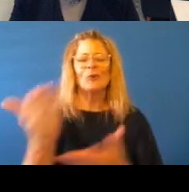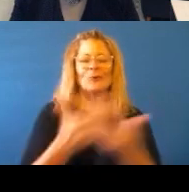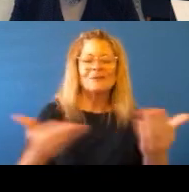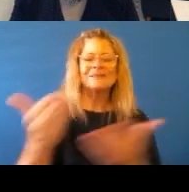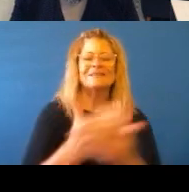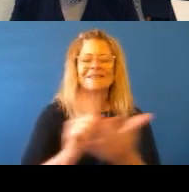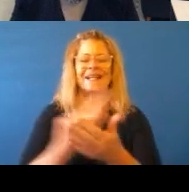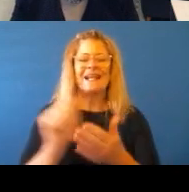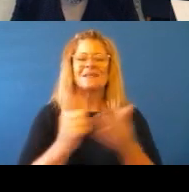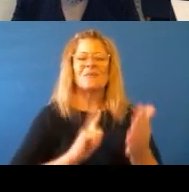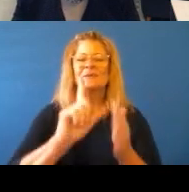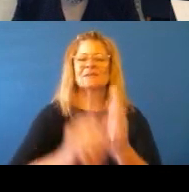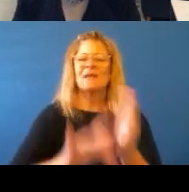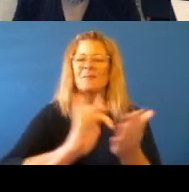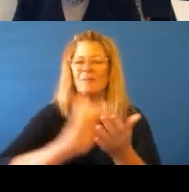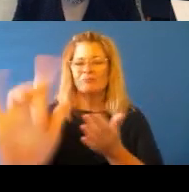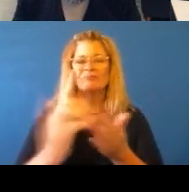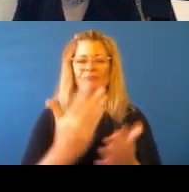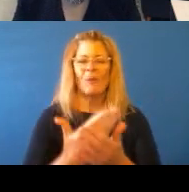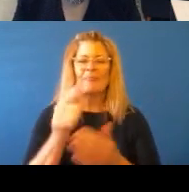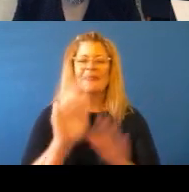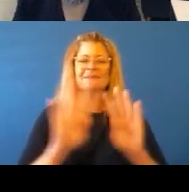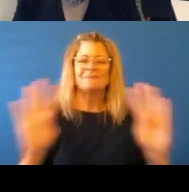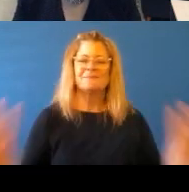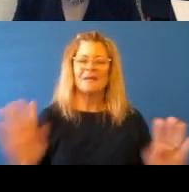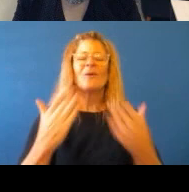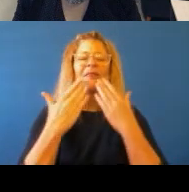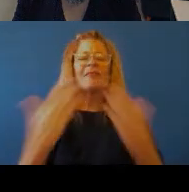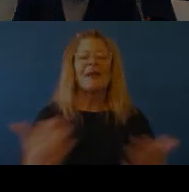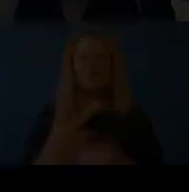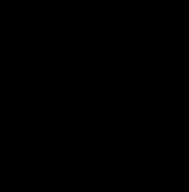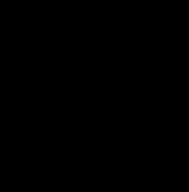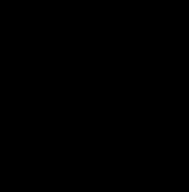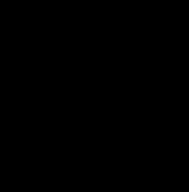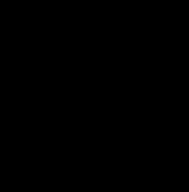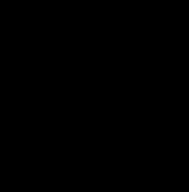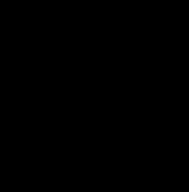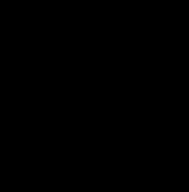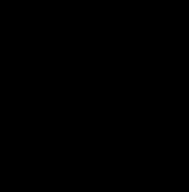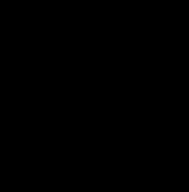time for on this panel. Thank you to both of you so much.